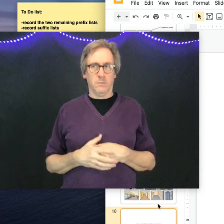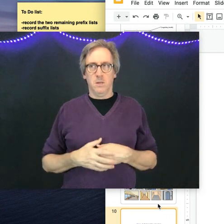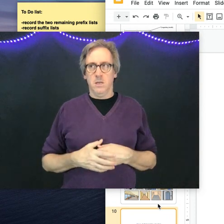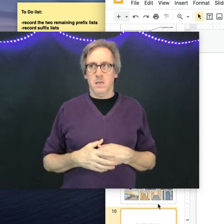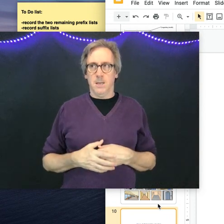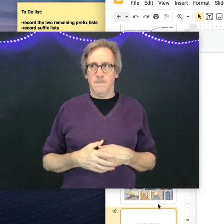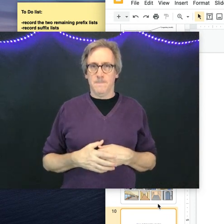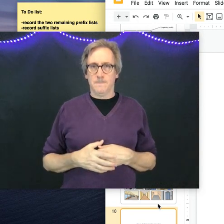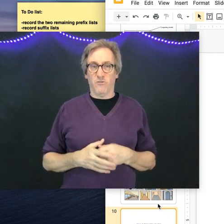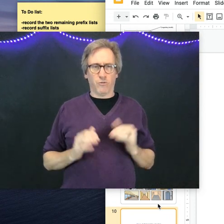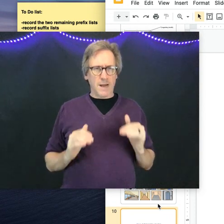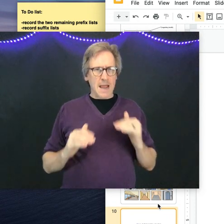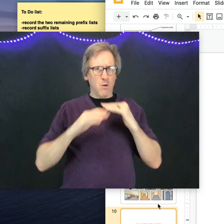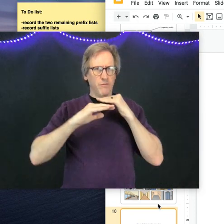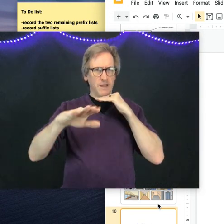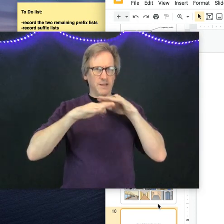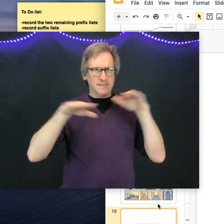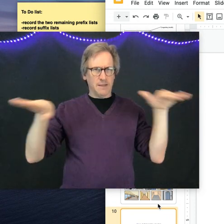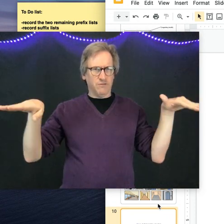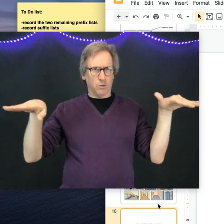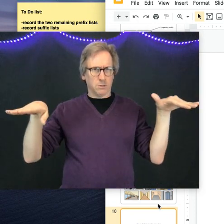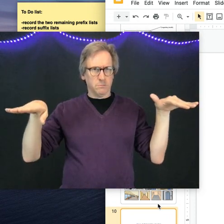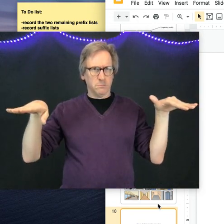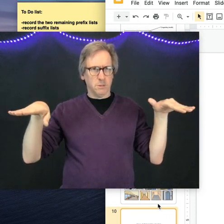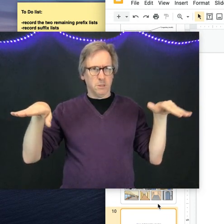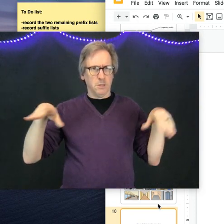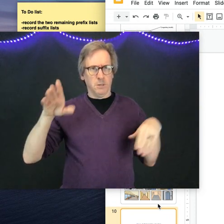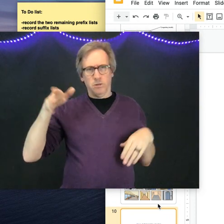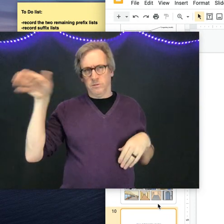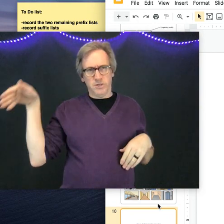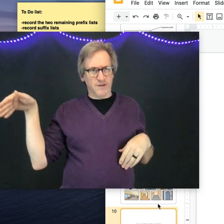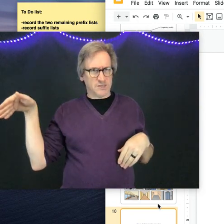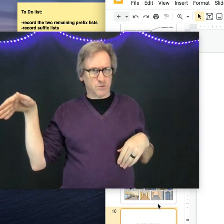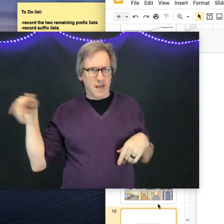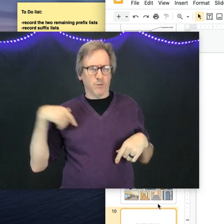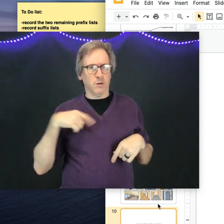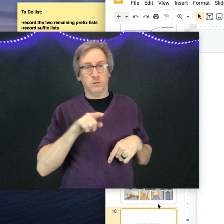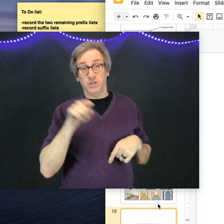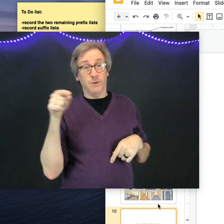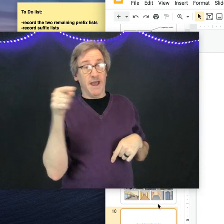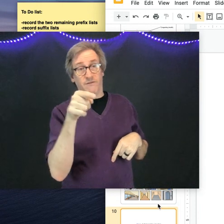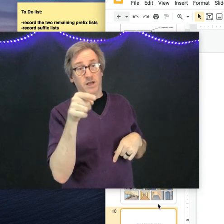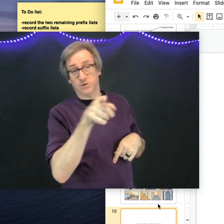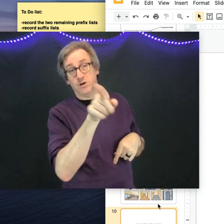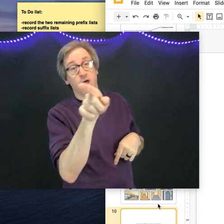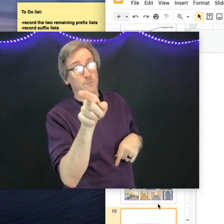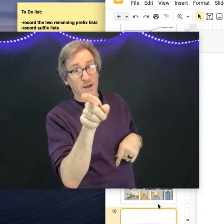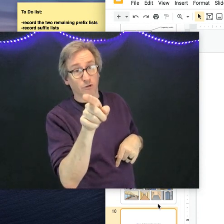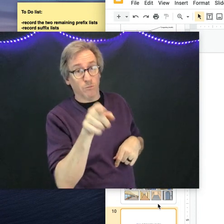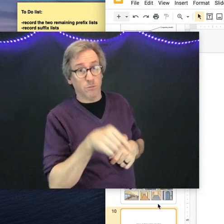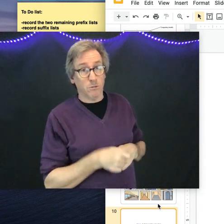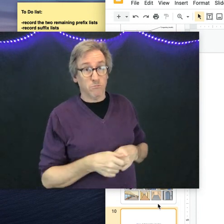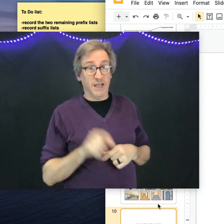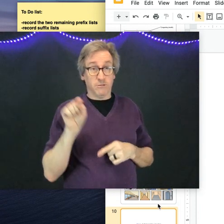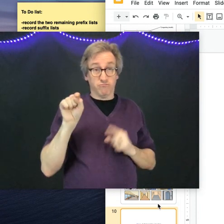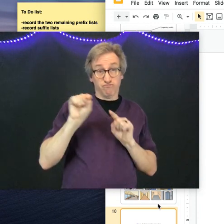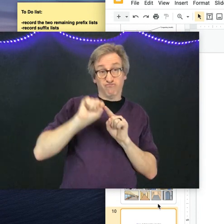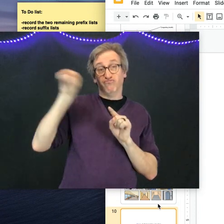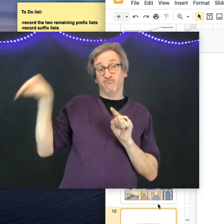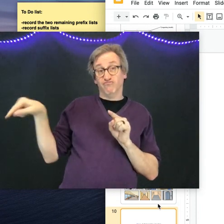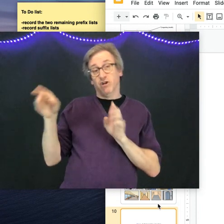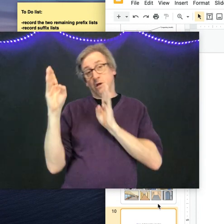need? For right now, think about the same floor. Do you have an next door neighbor? Is there another bedroom?